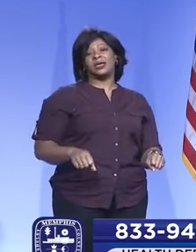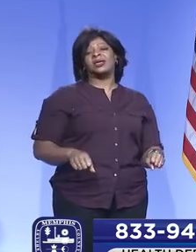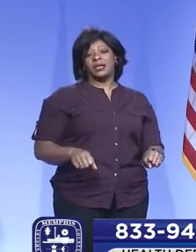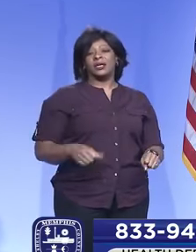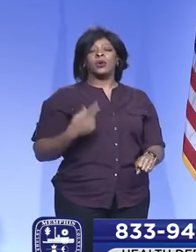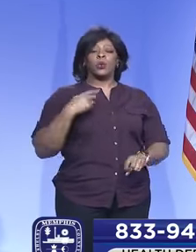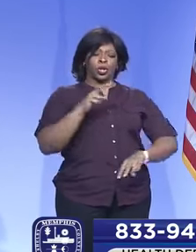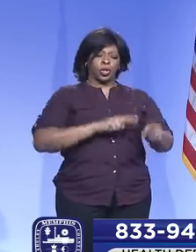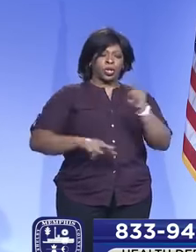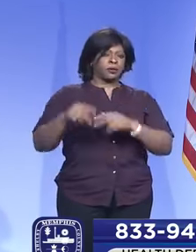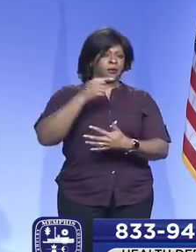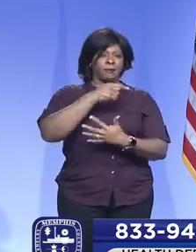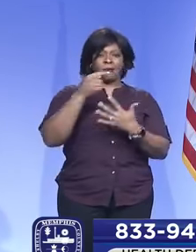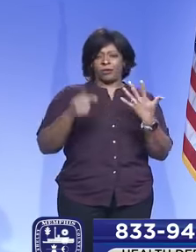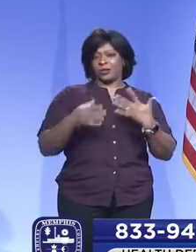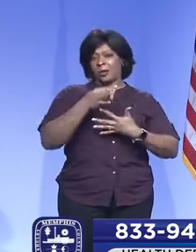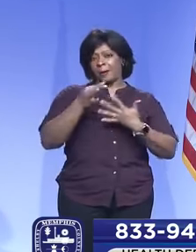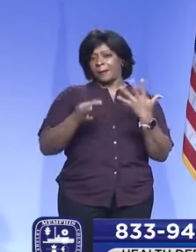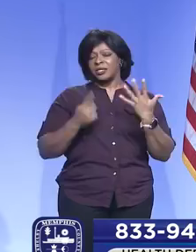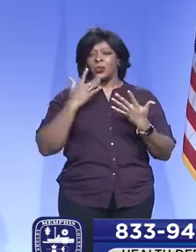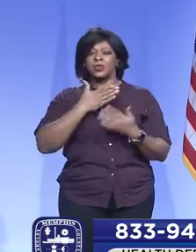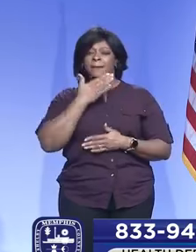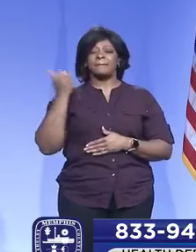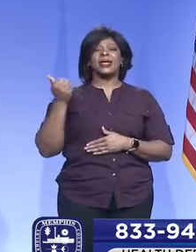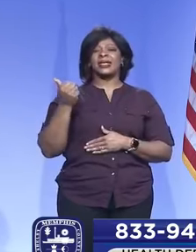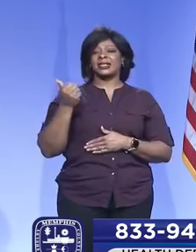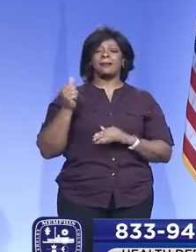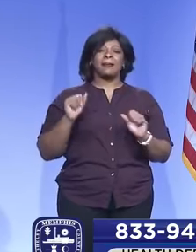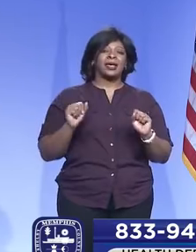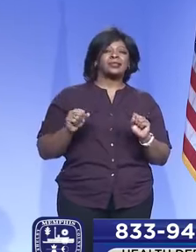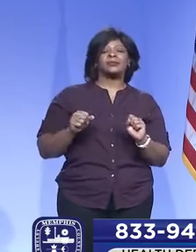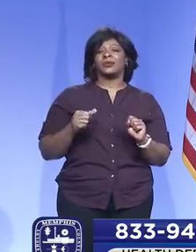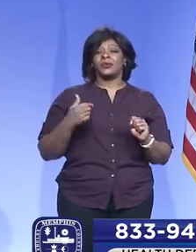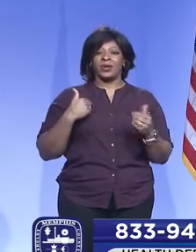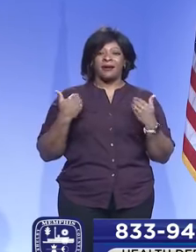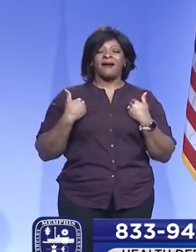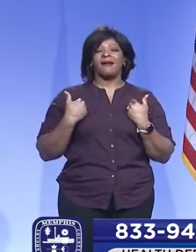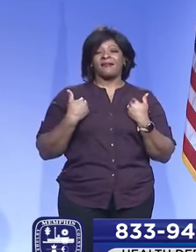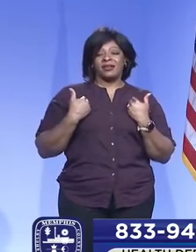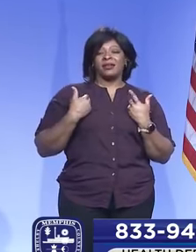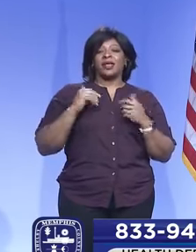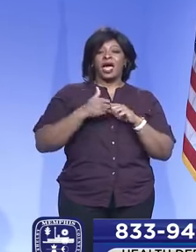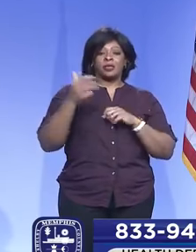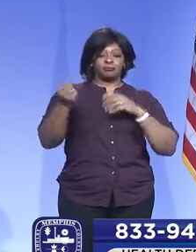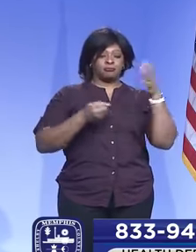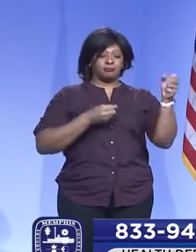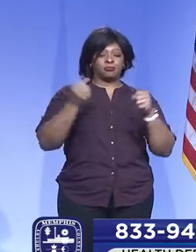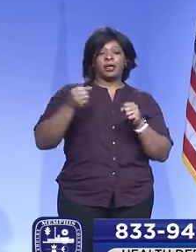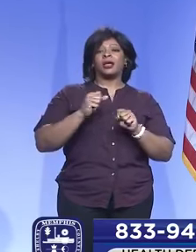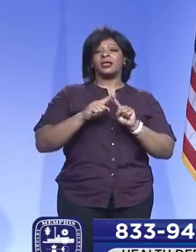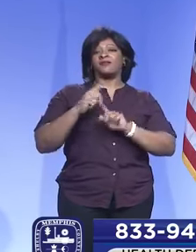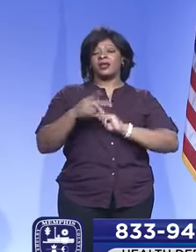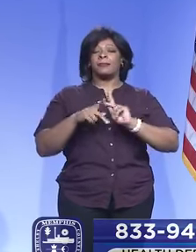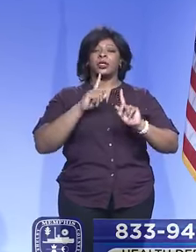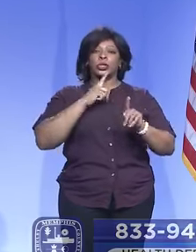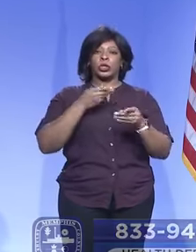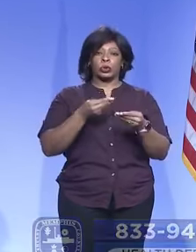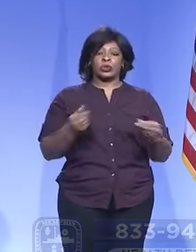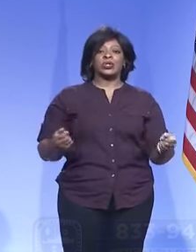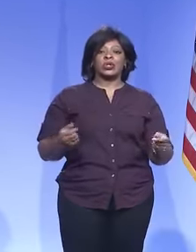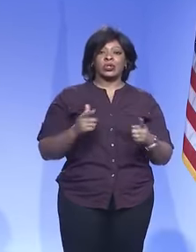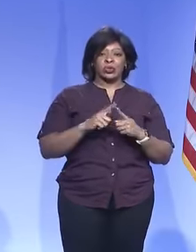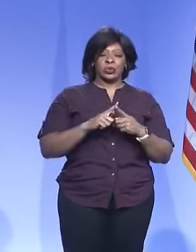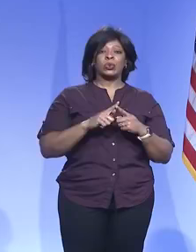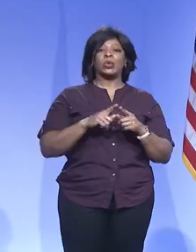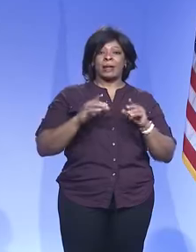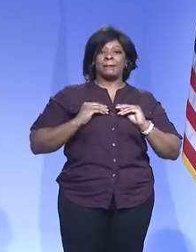looking at all of those to see what are the best options and how do we bring every solution that we possibly have to bear.